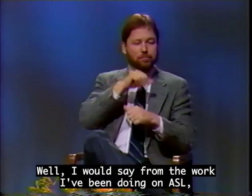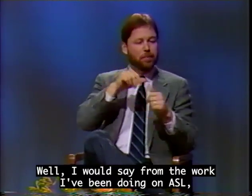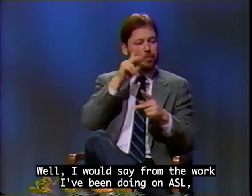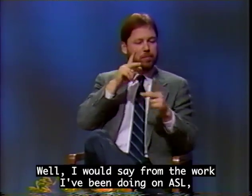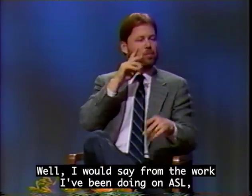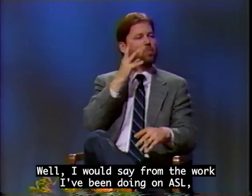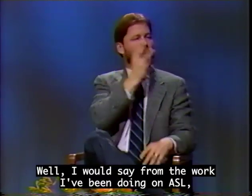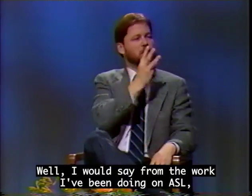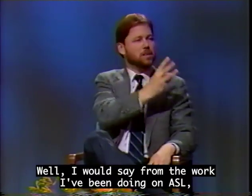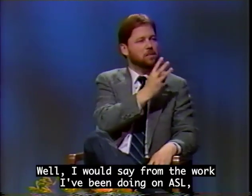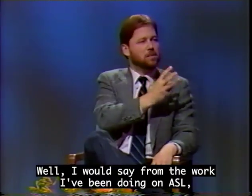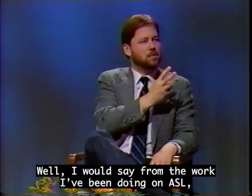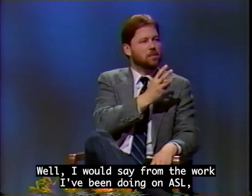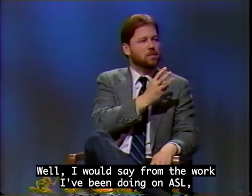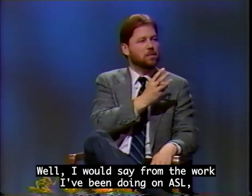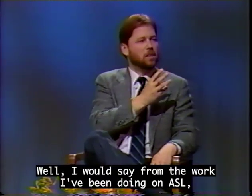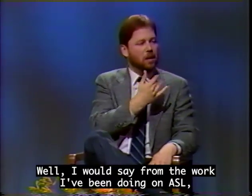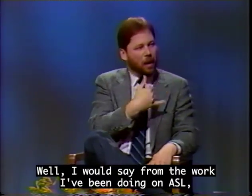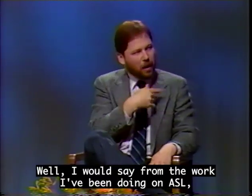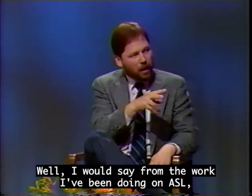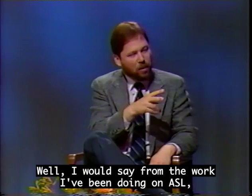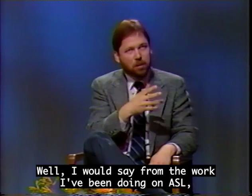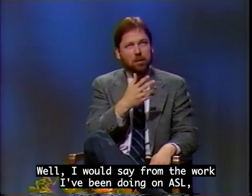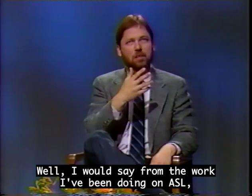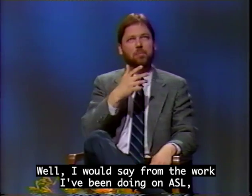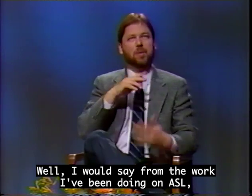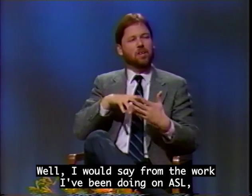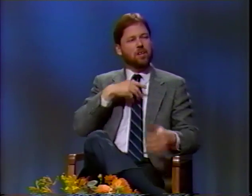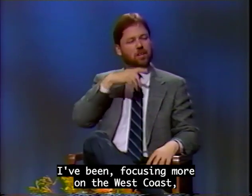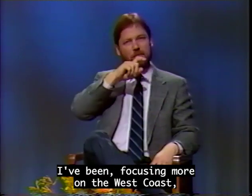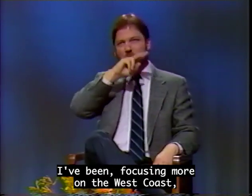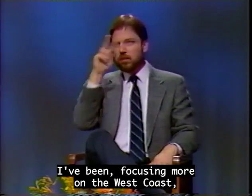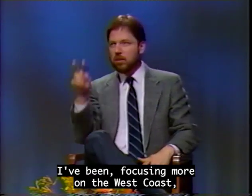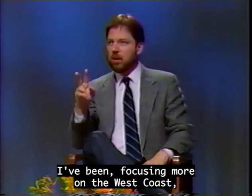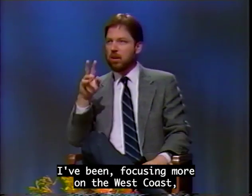Well, I would say from the work I've been doing on ASL, I've been